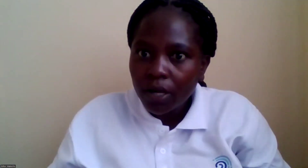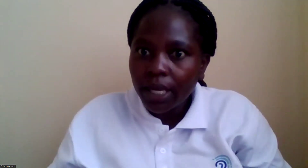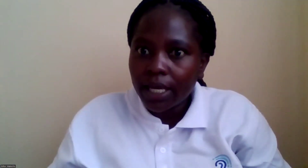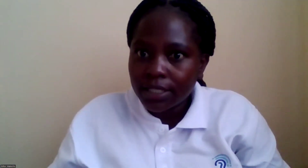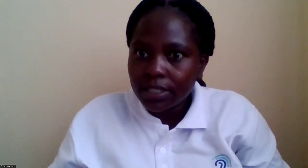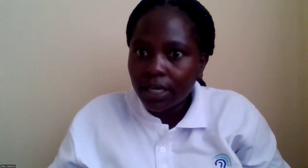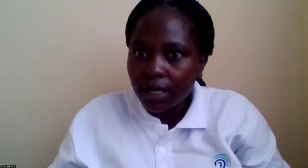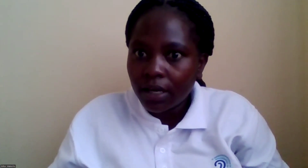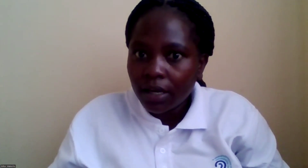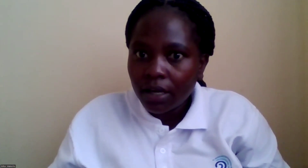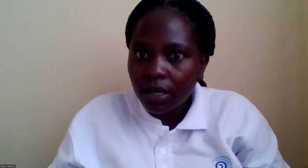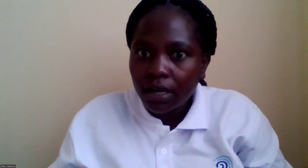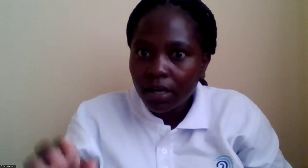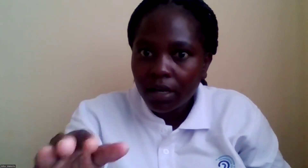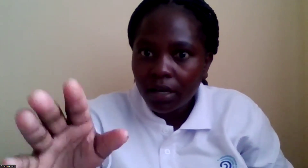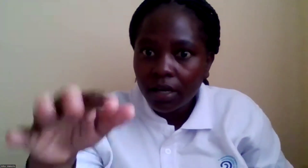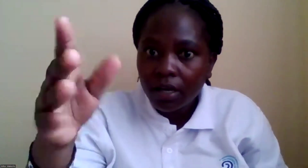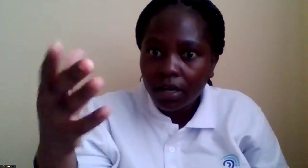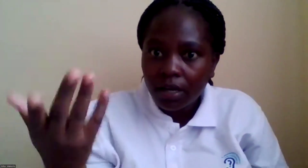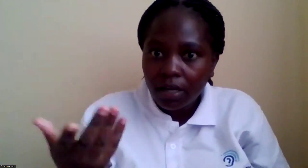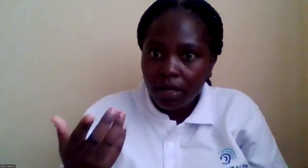see. Okay. Yes, yeah.